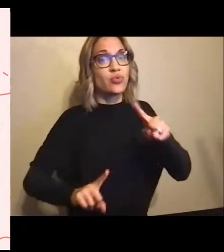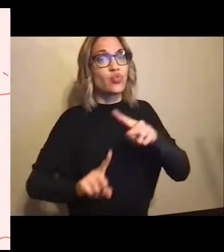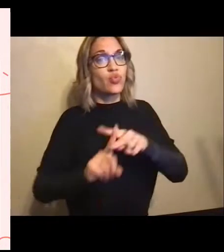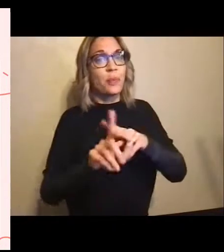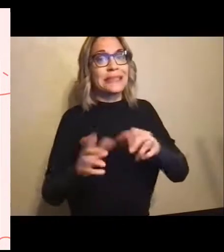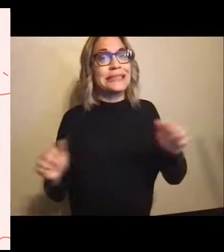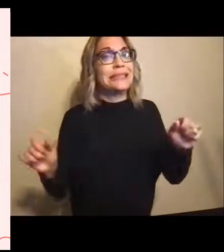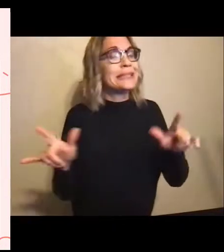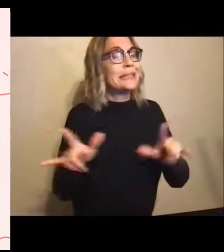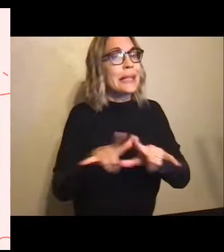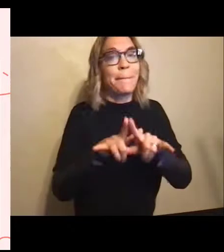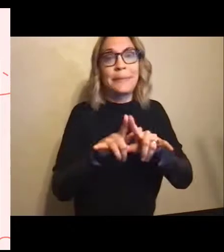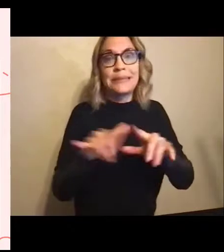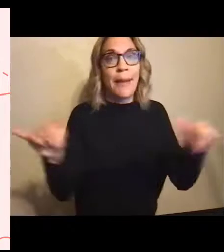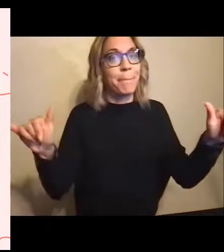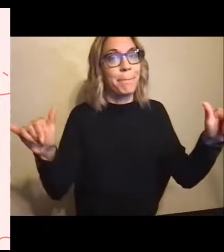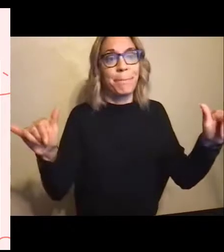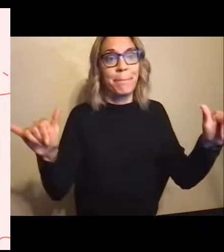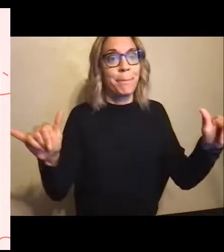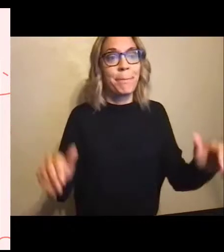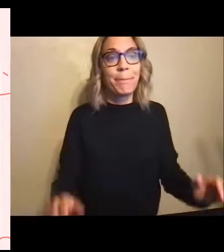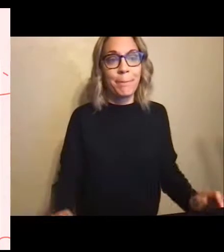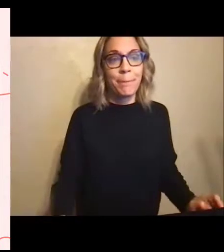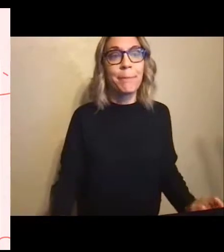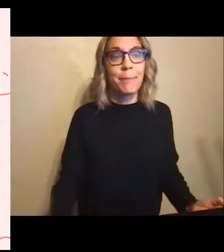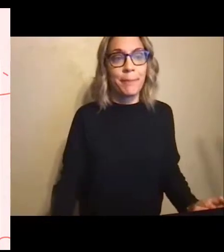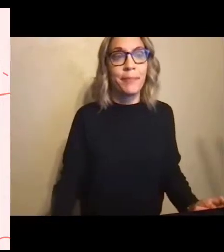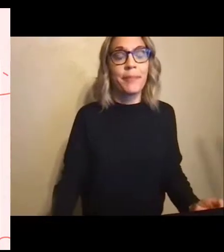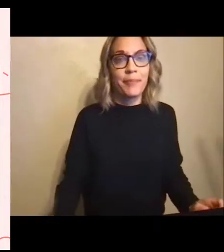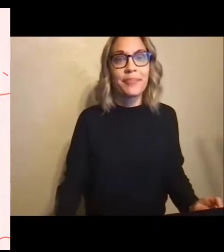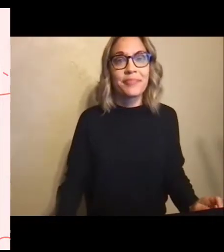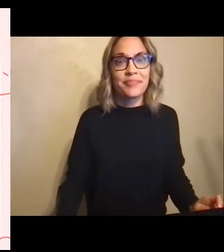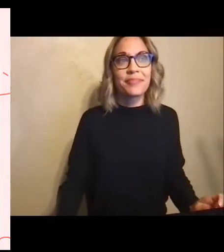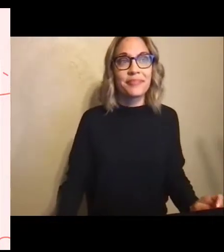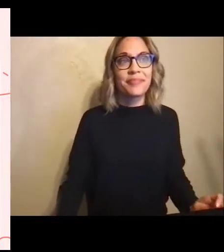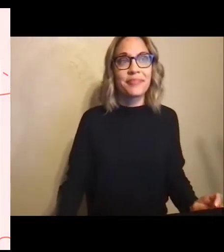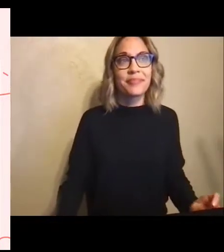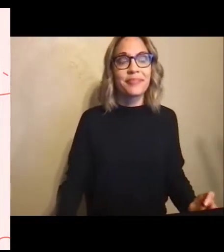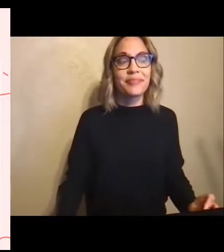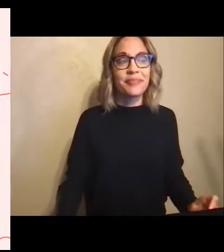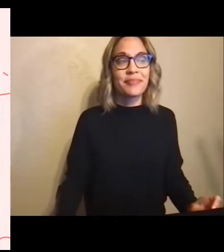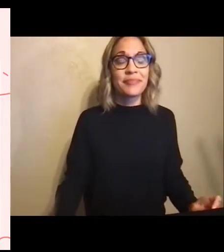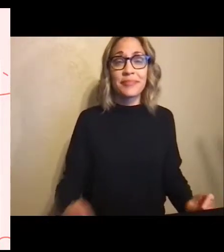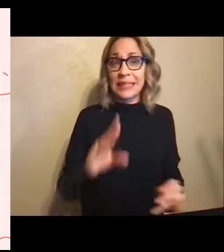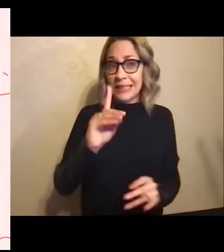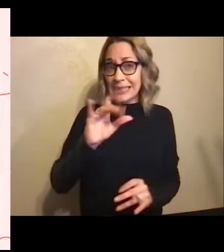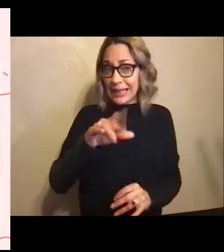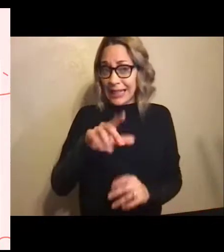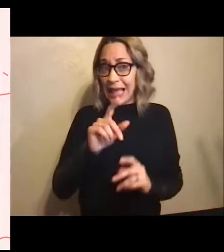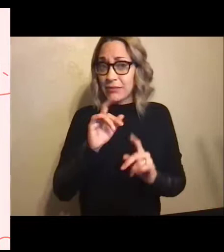Often, everything here on this chart happens simultaneously.